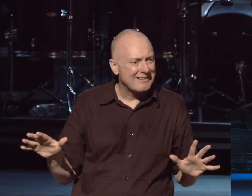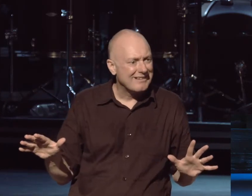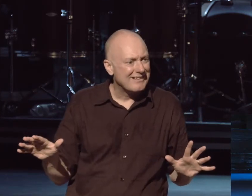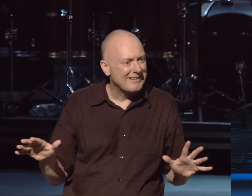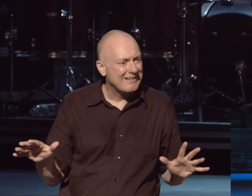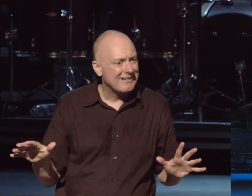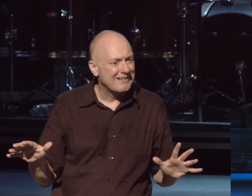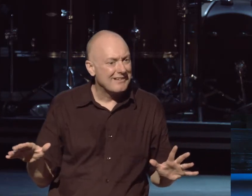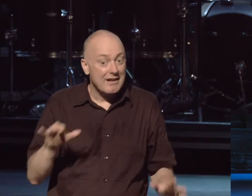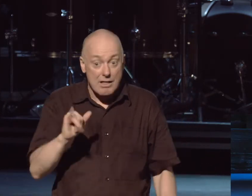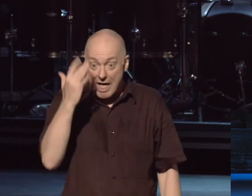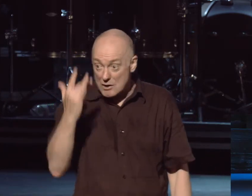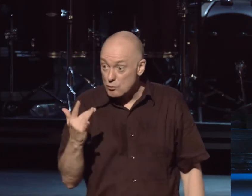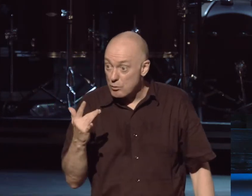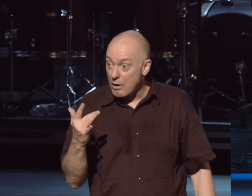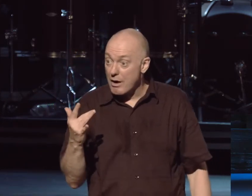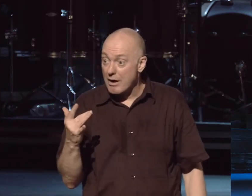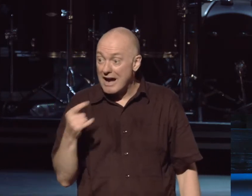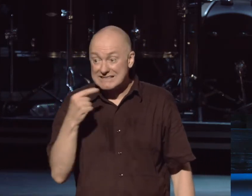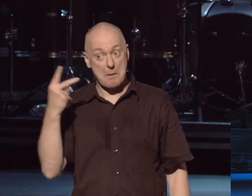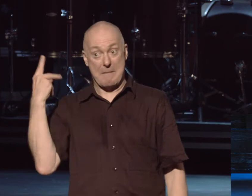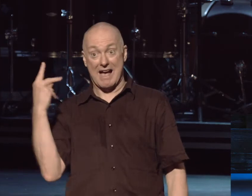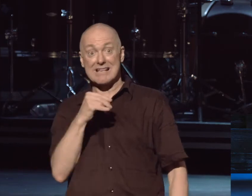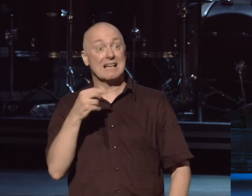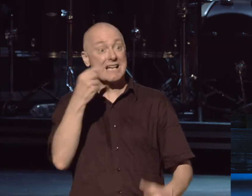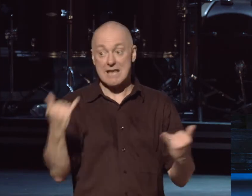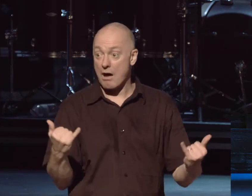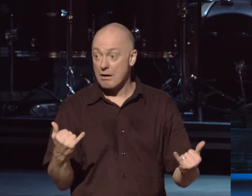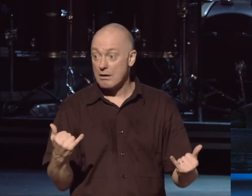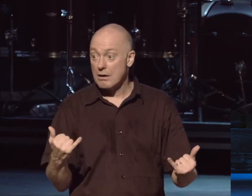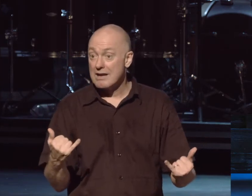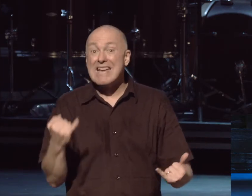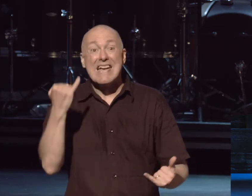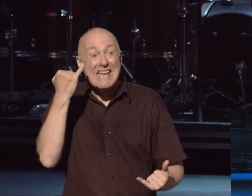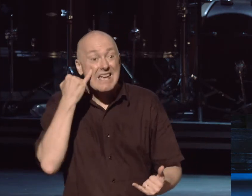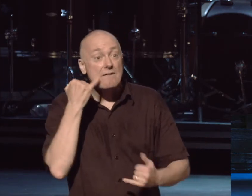That's why I've said in the past, and I say it again, before I cheat on my wife, I cheat on my God.